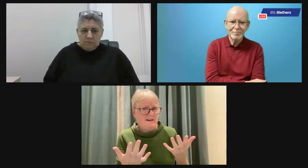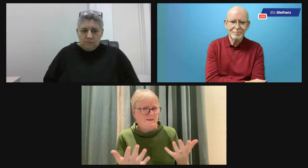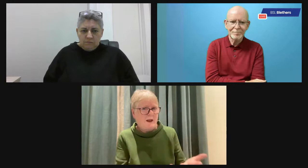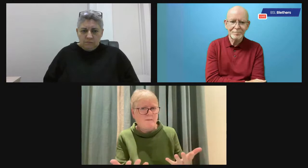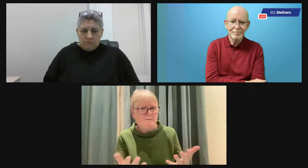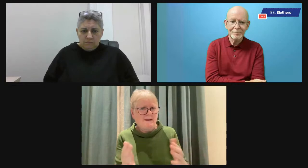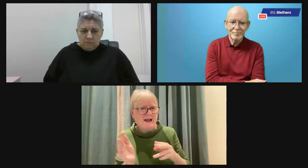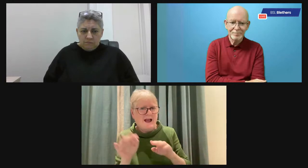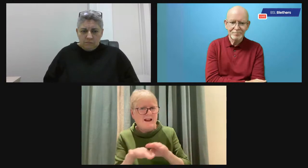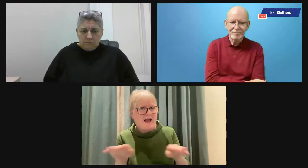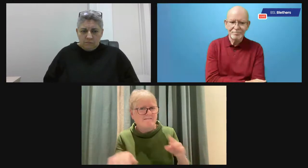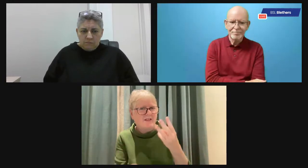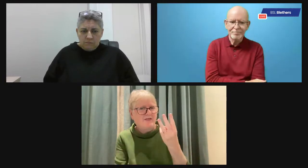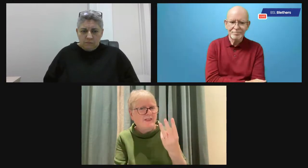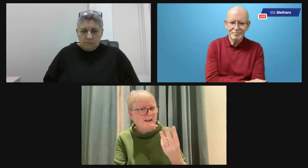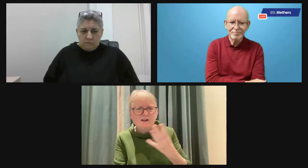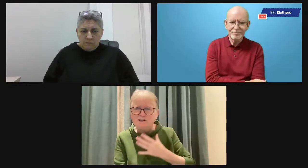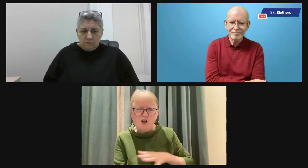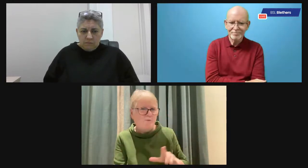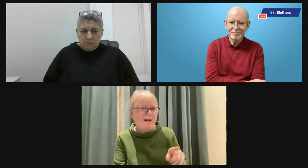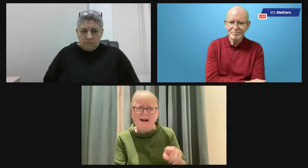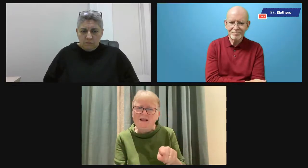who come in and assess things.